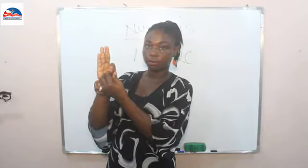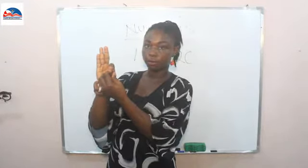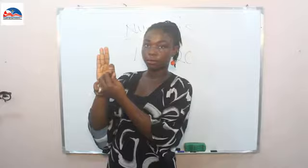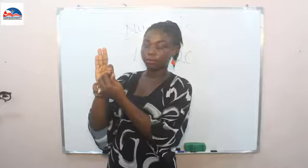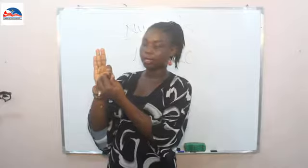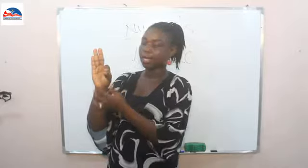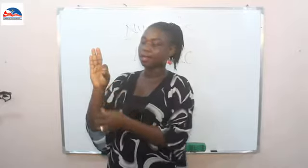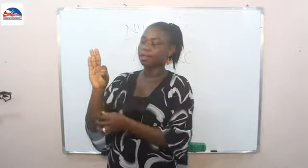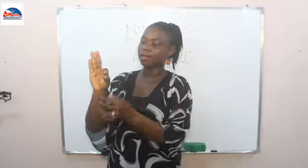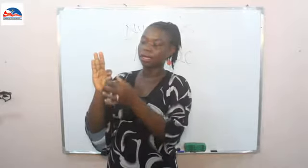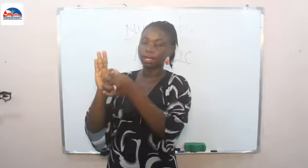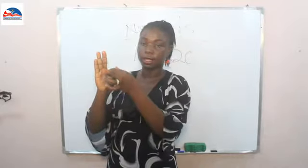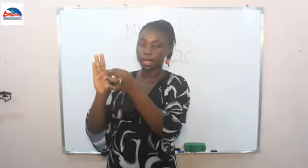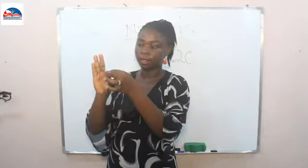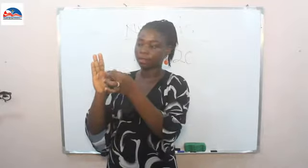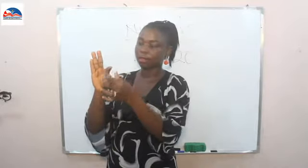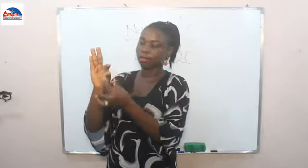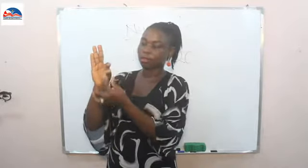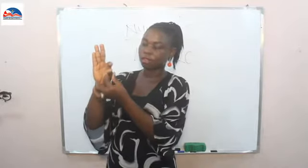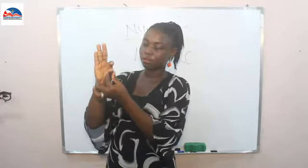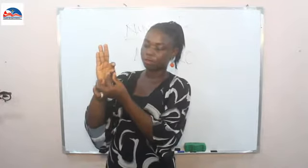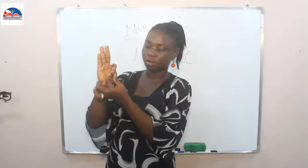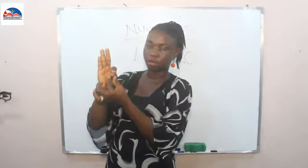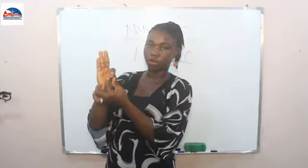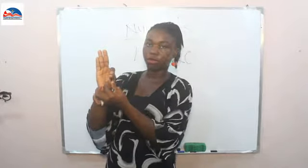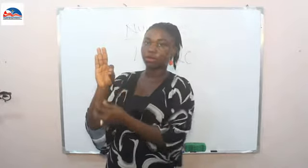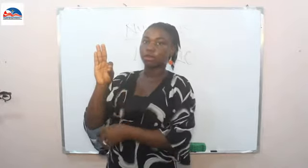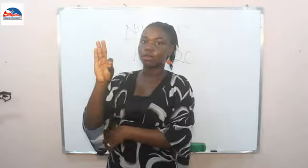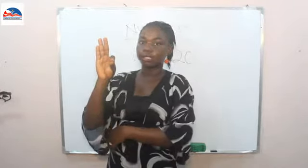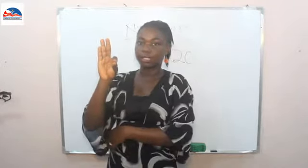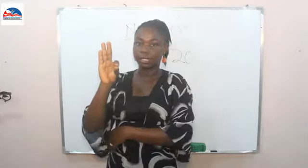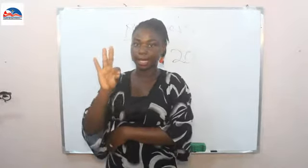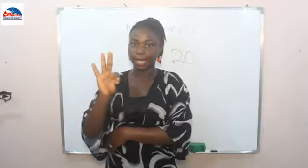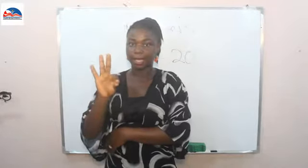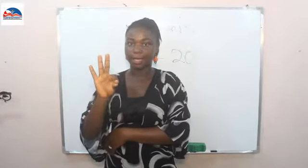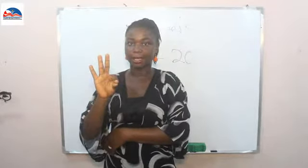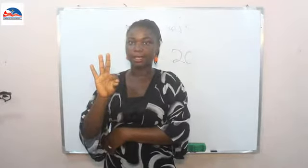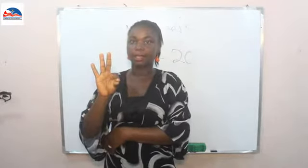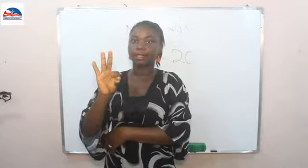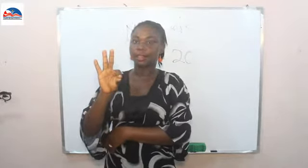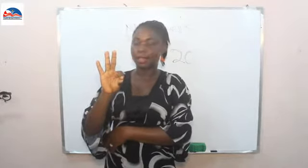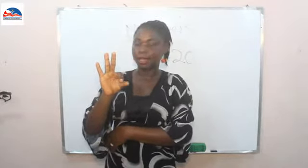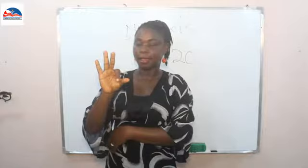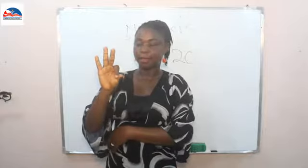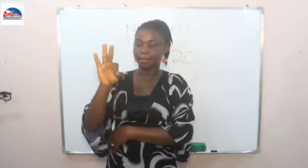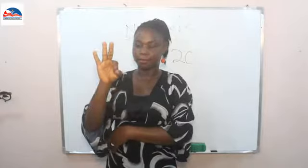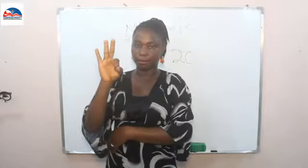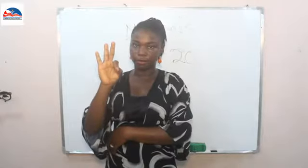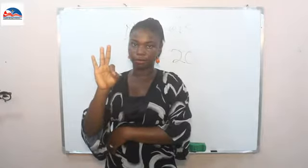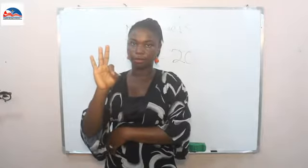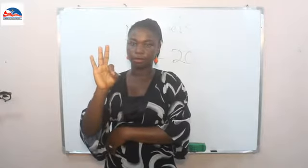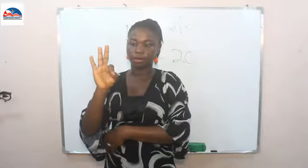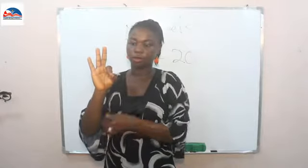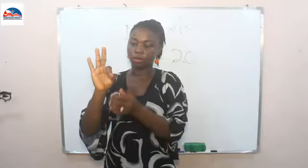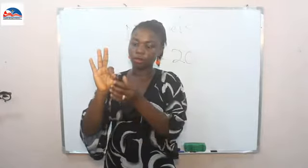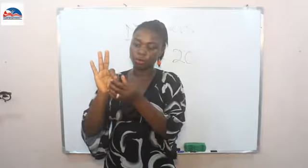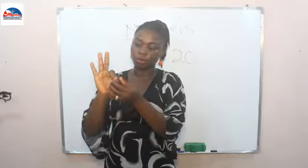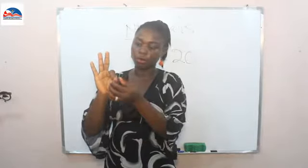thumb finger. The index on top of your thumb, which is 9. The F, the thumb will